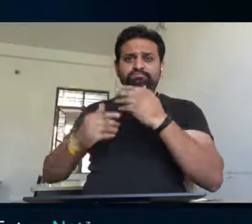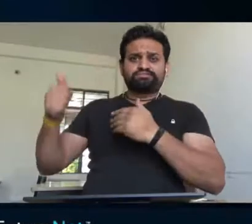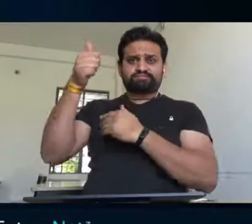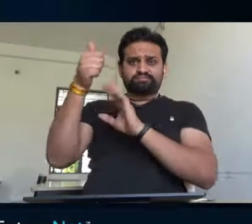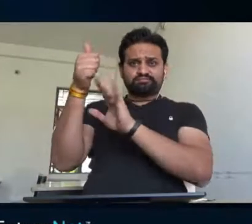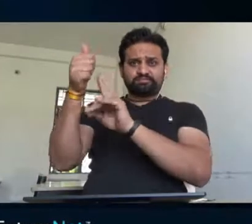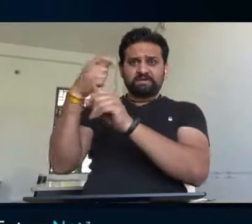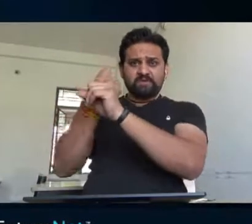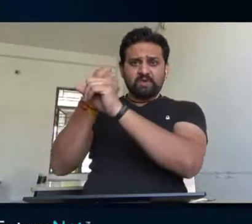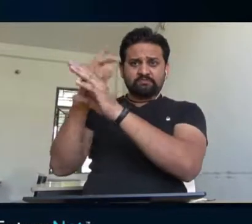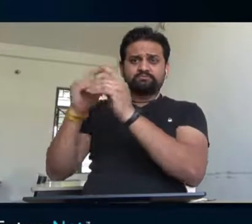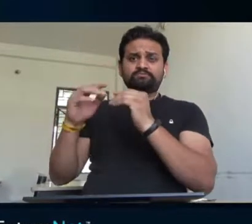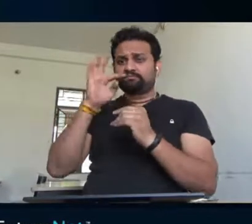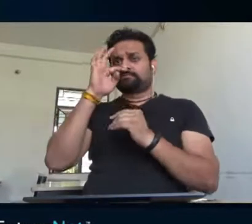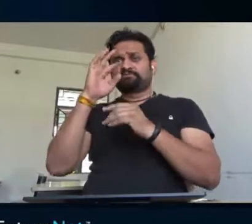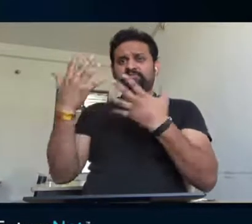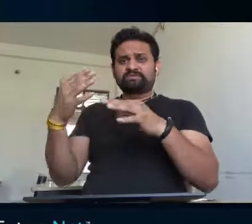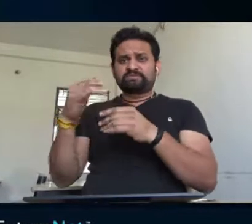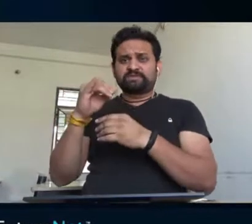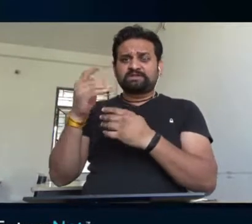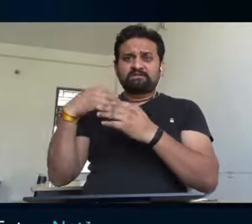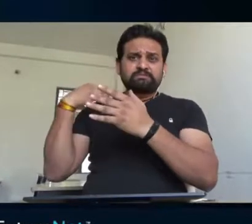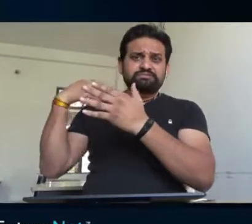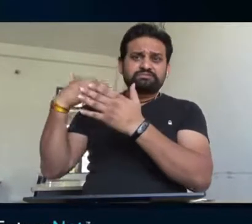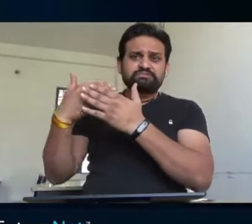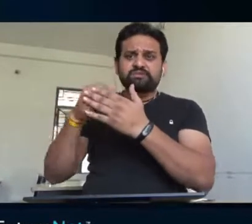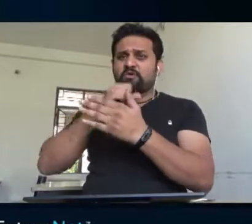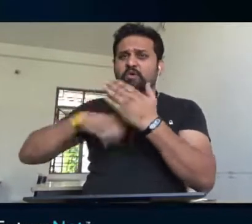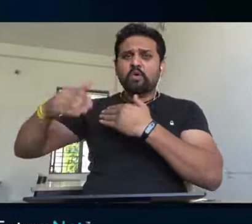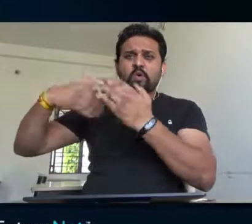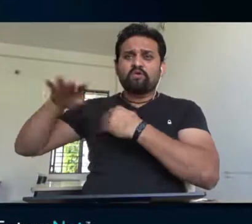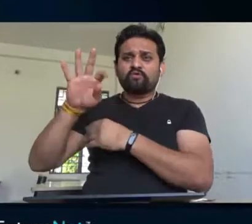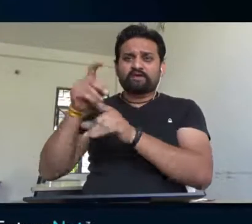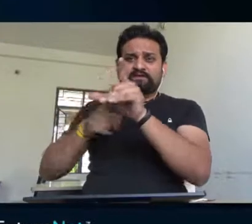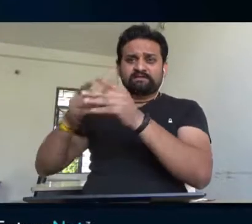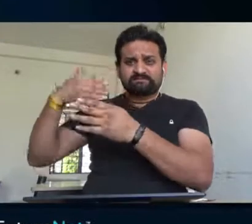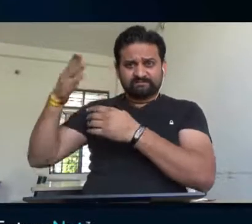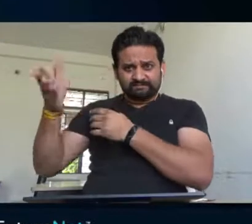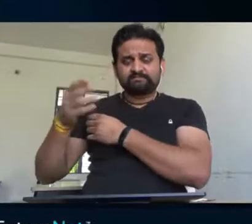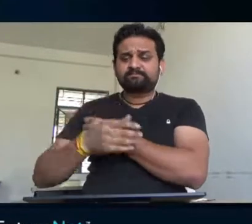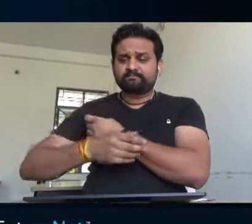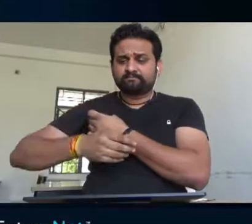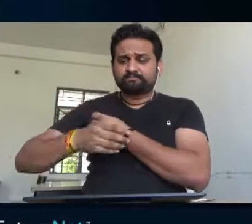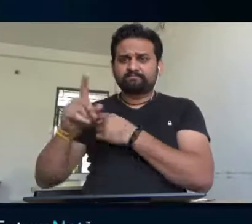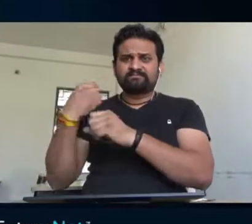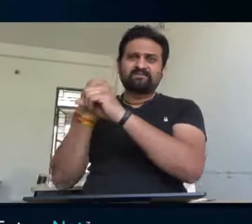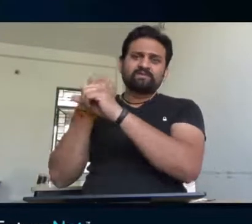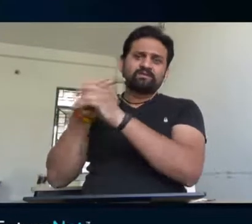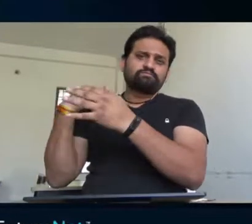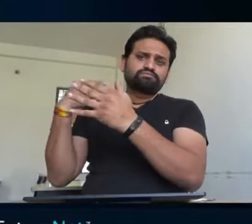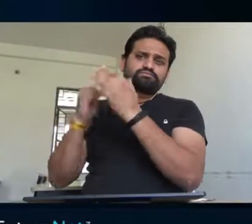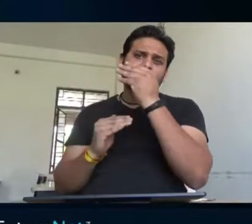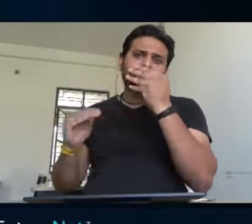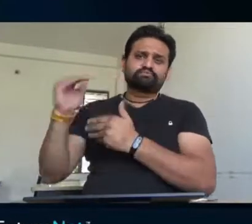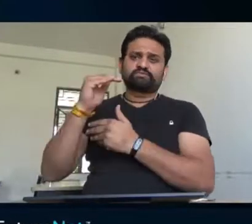But imagine this company is 60 years old and they are since 40 years in Europe. And here you can come in these positions